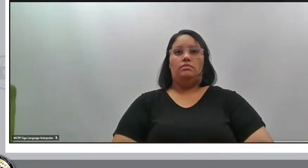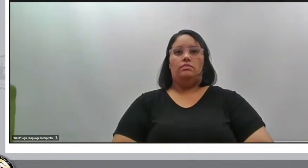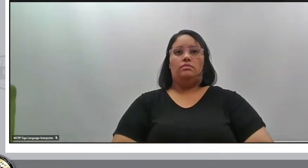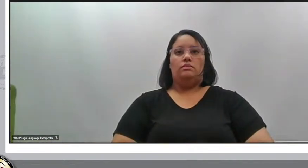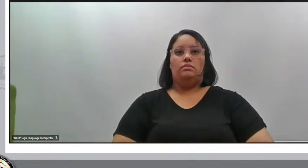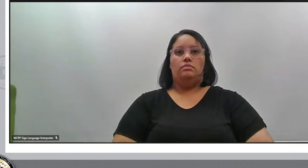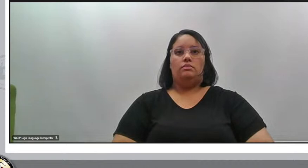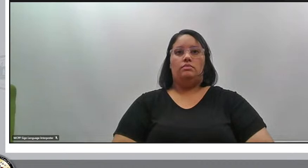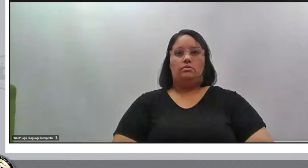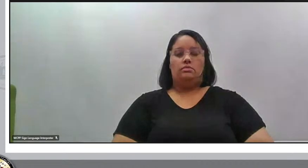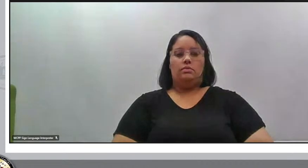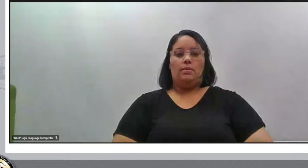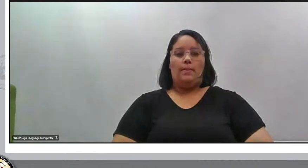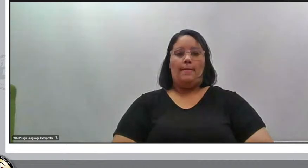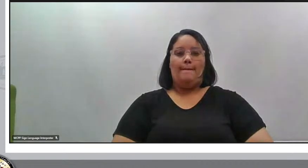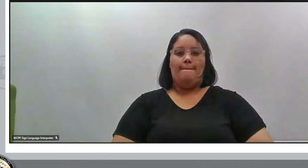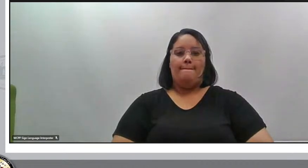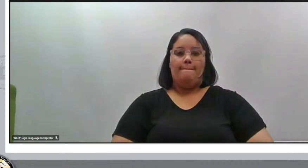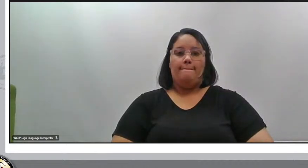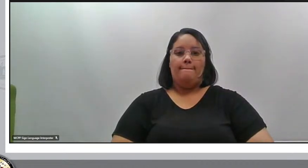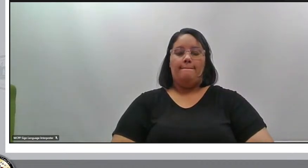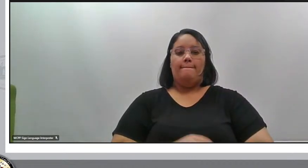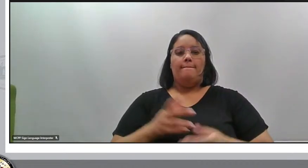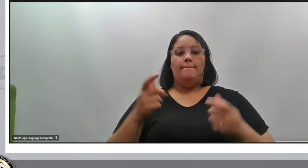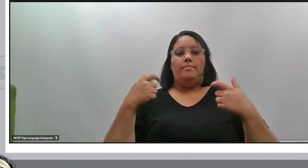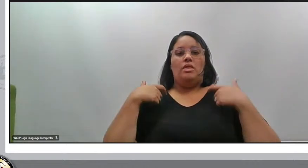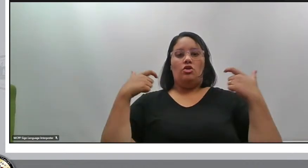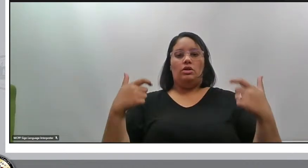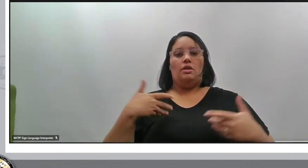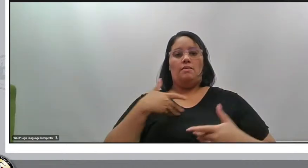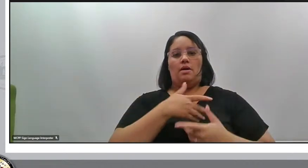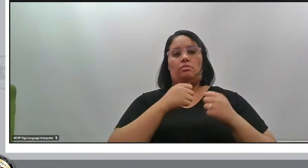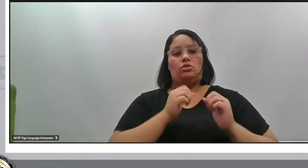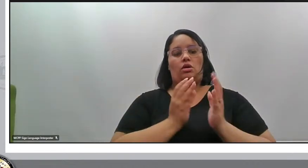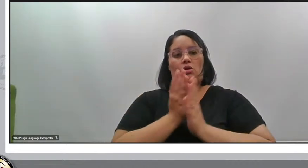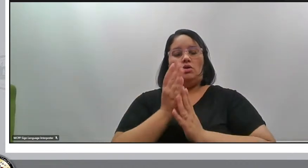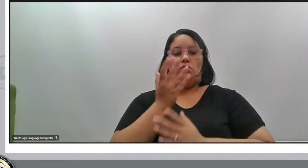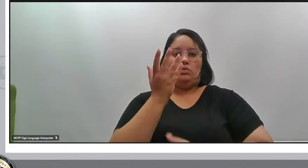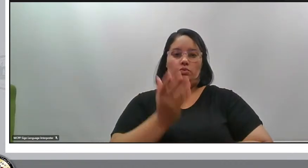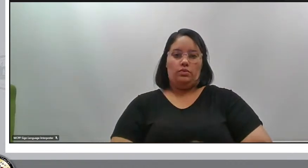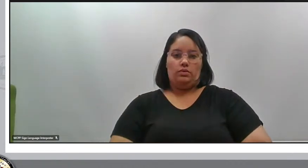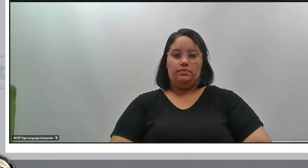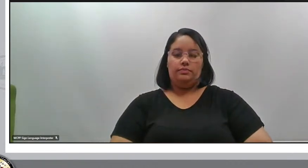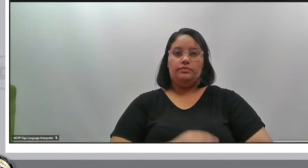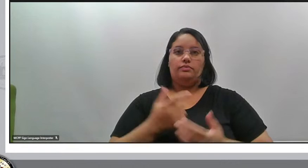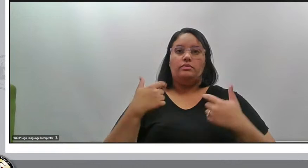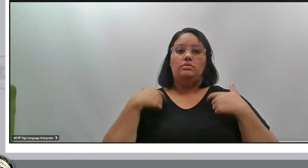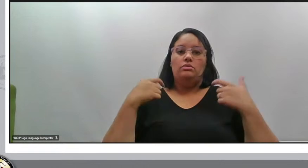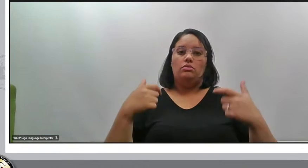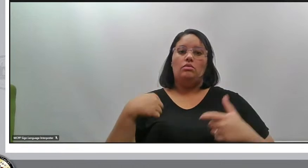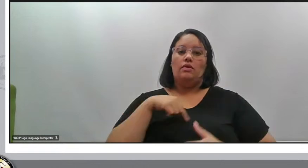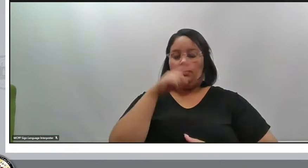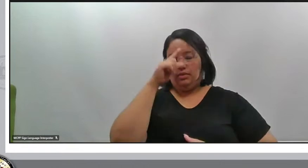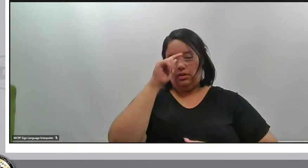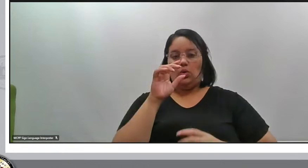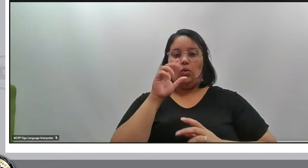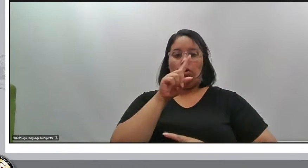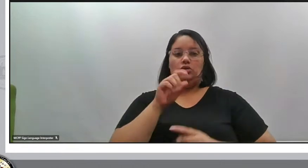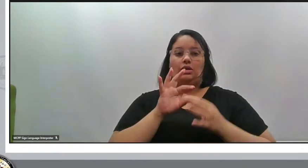Thank you very much, Secretary, Madam Chair, through you. Secretary, I think the question